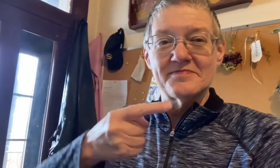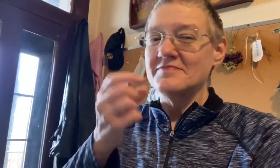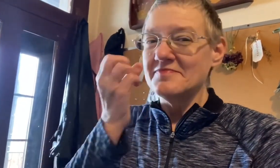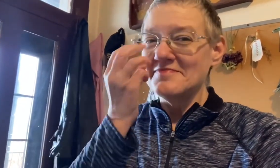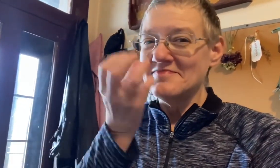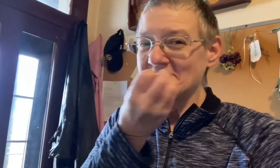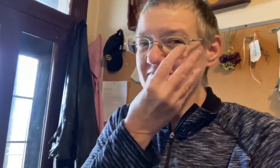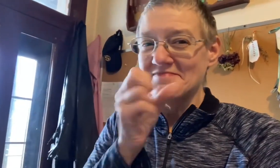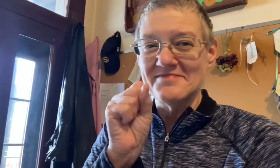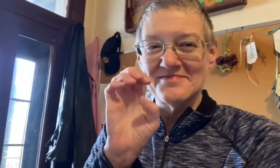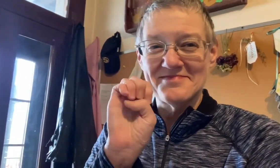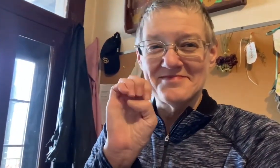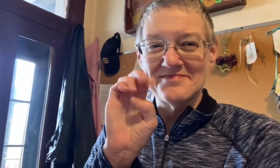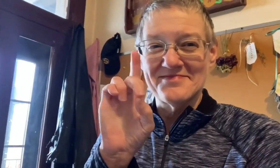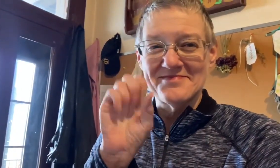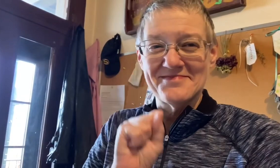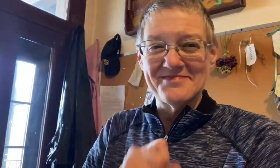basement and start some flower seeds.